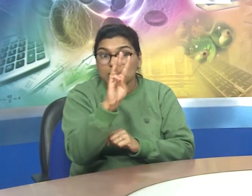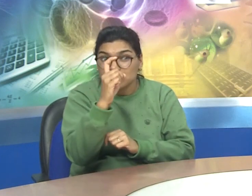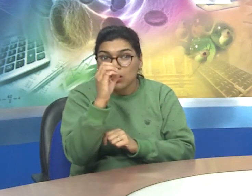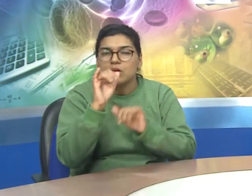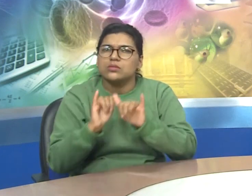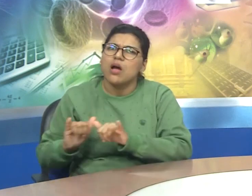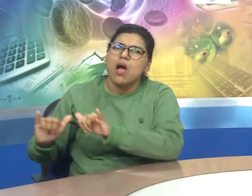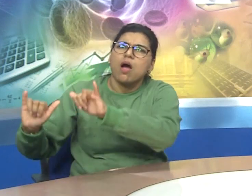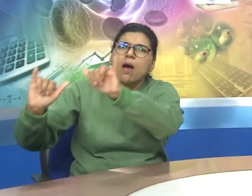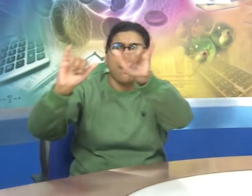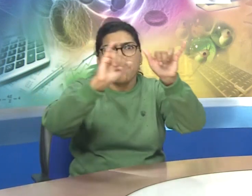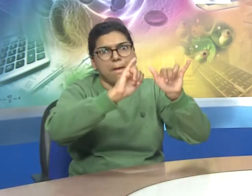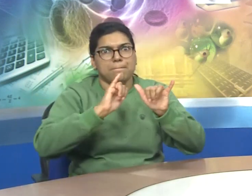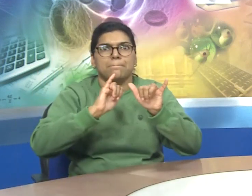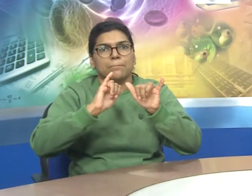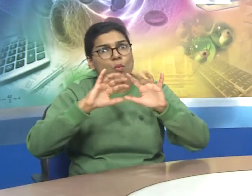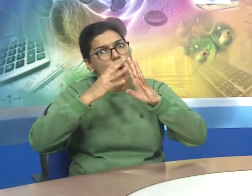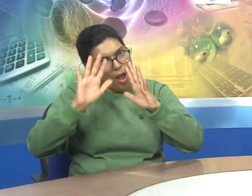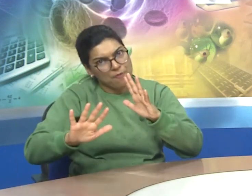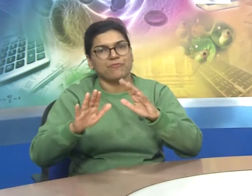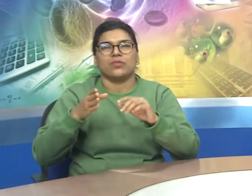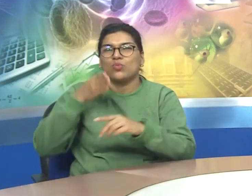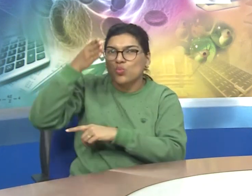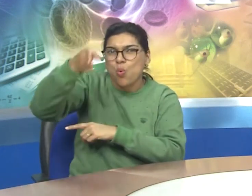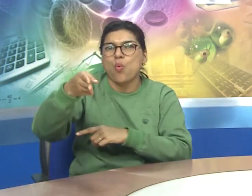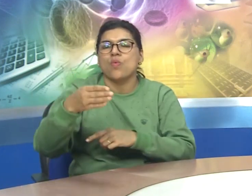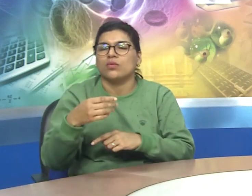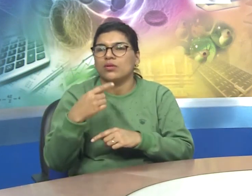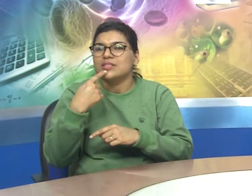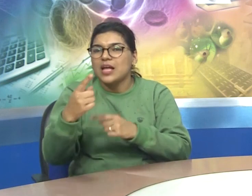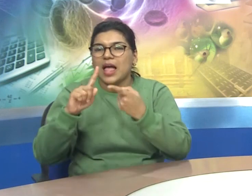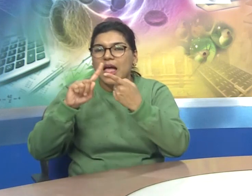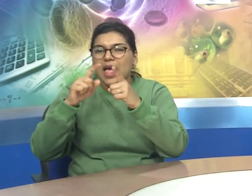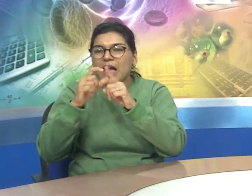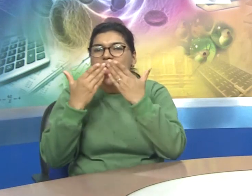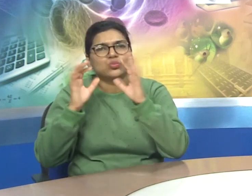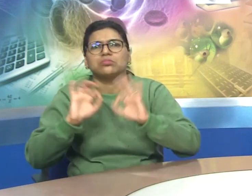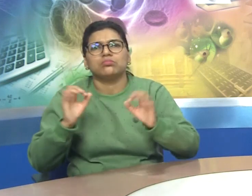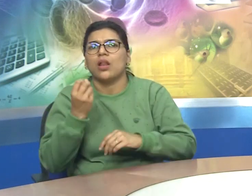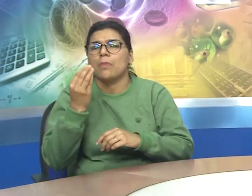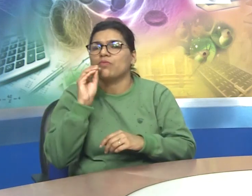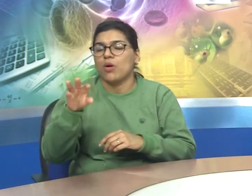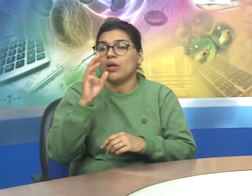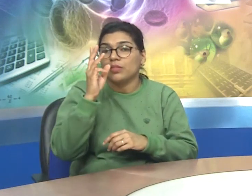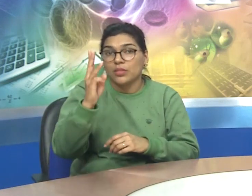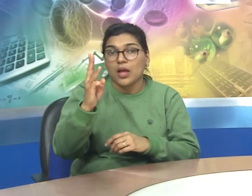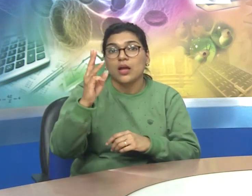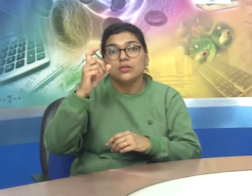So the notation for education is 370. And